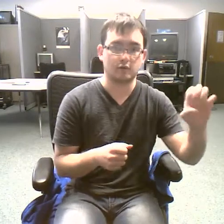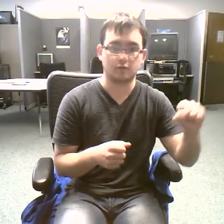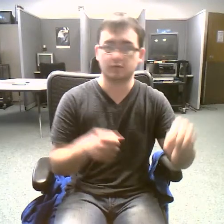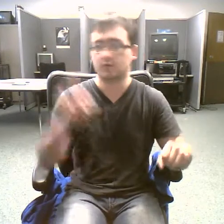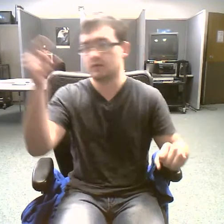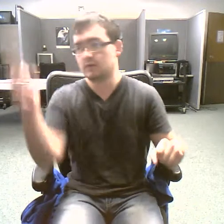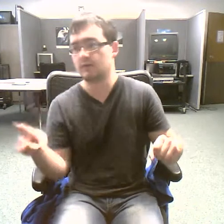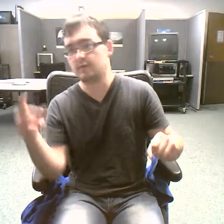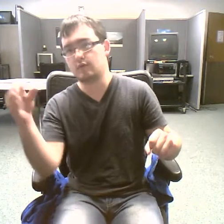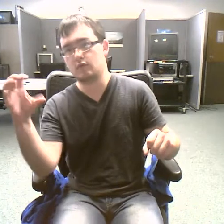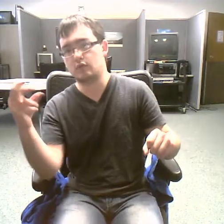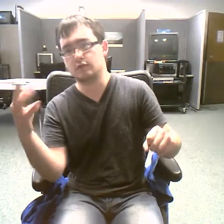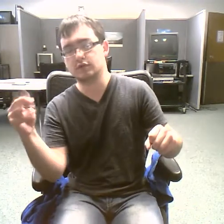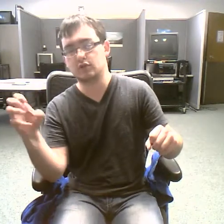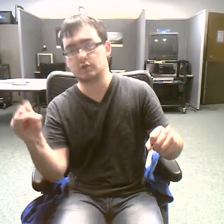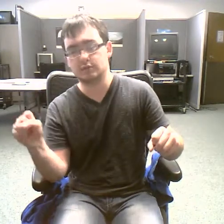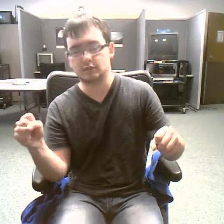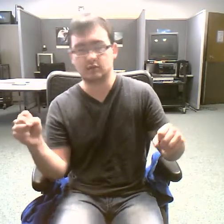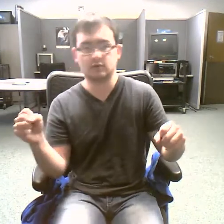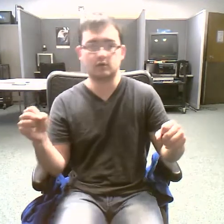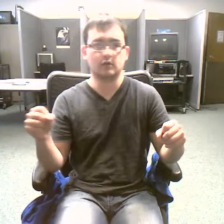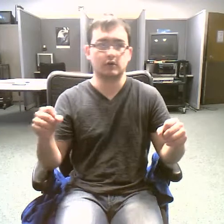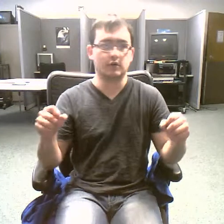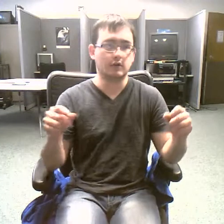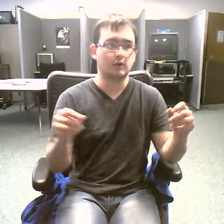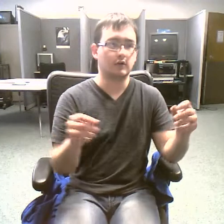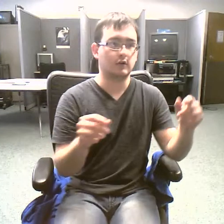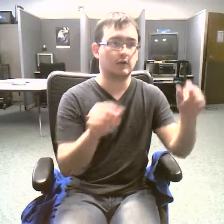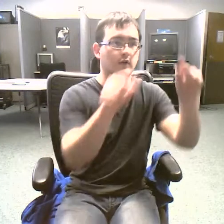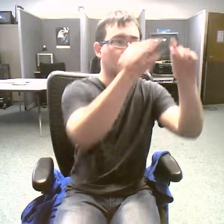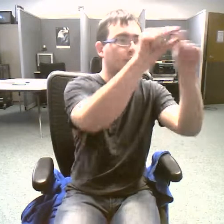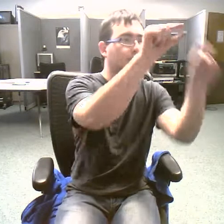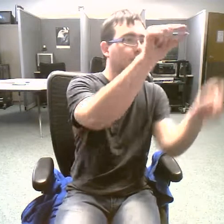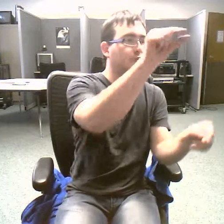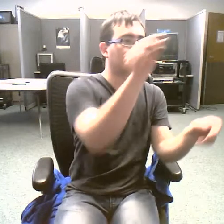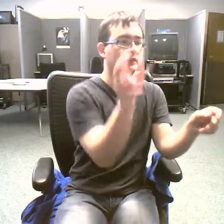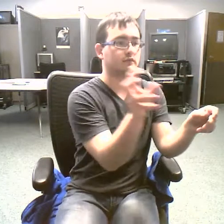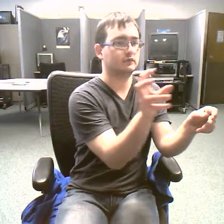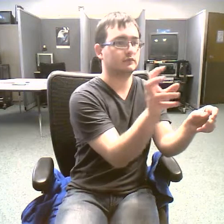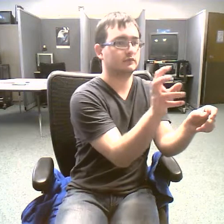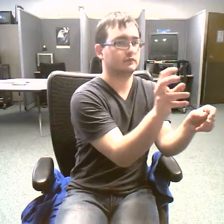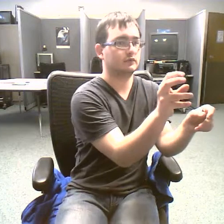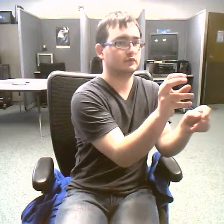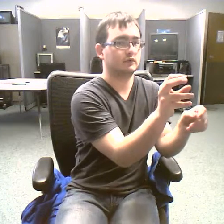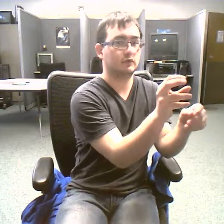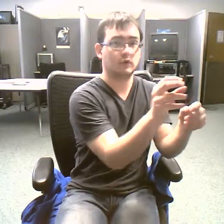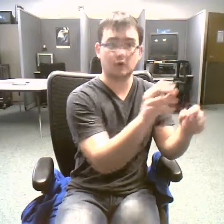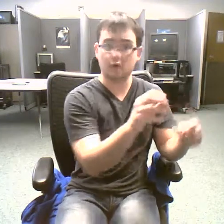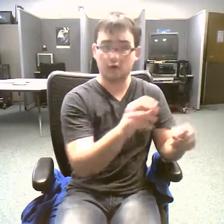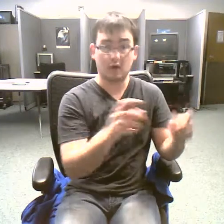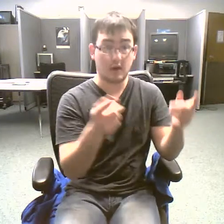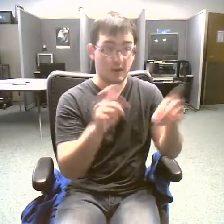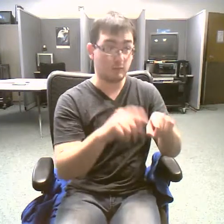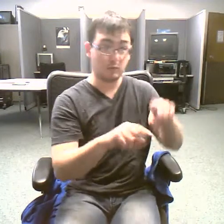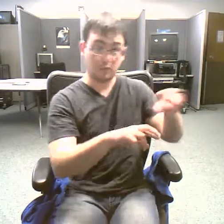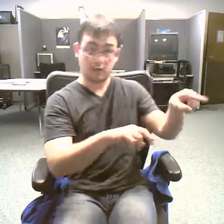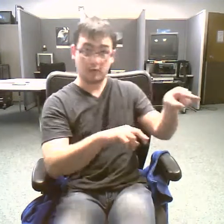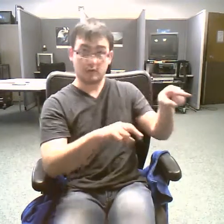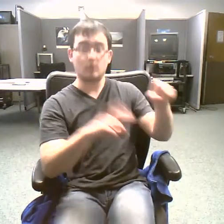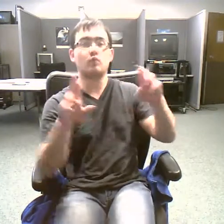other. When the chromosomes get to the side of the cell, it's time to move on to telophase. Telophase, now this